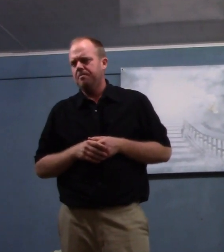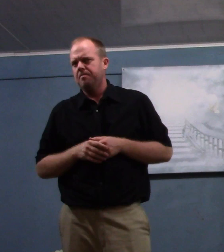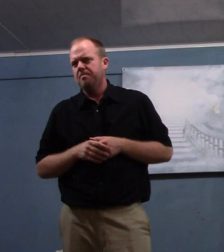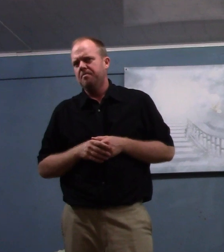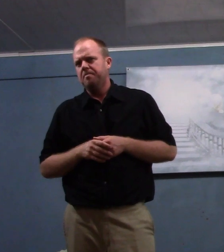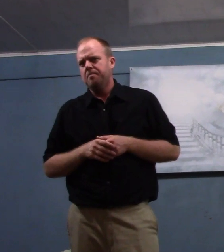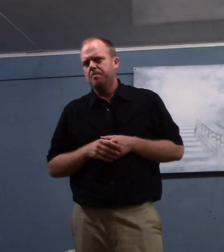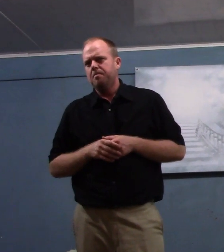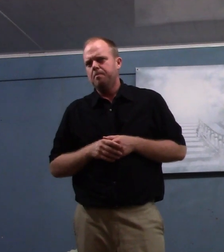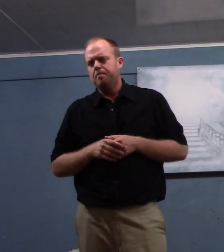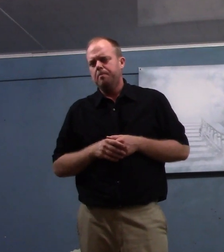right, is enough.